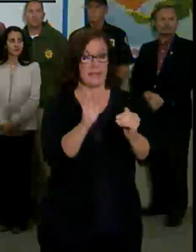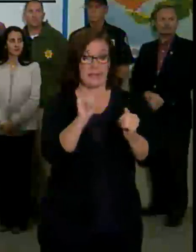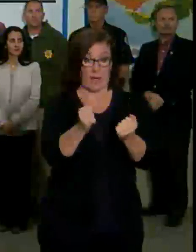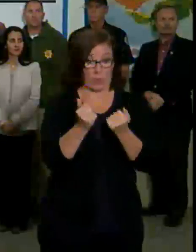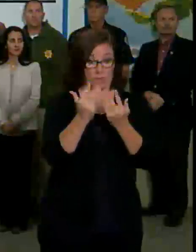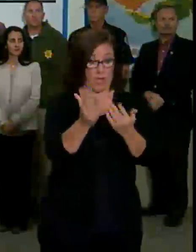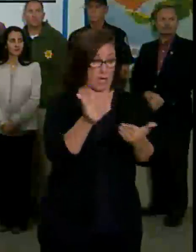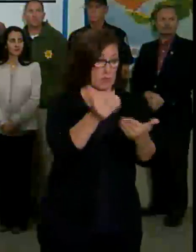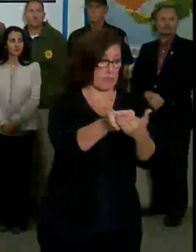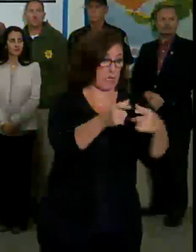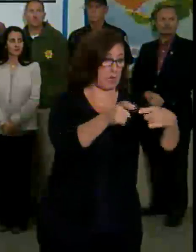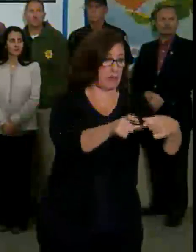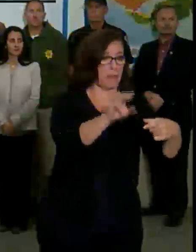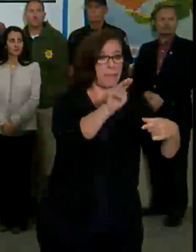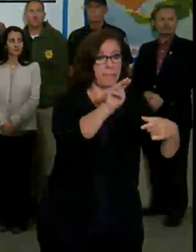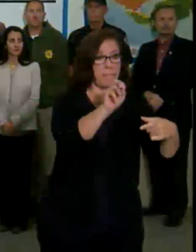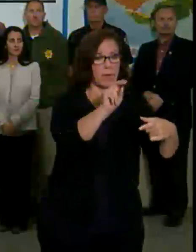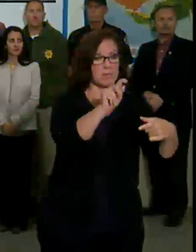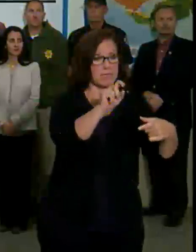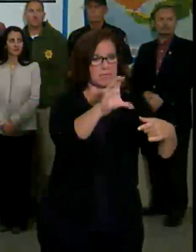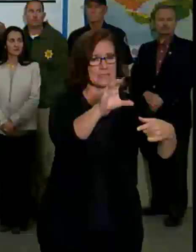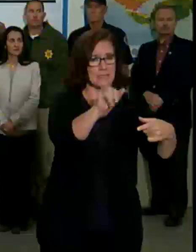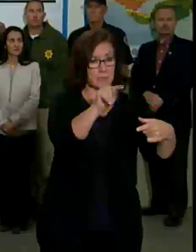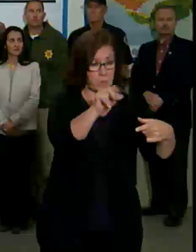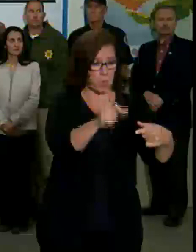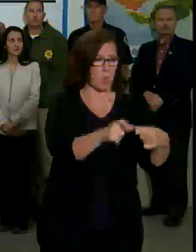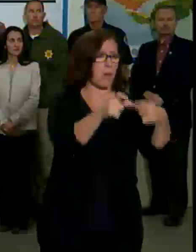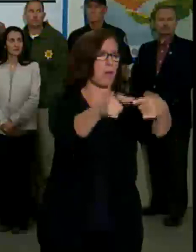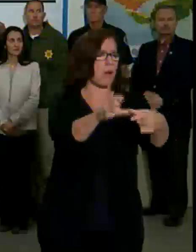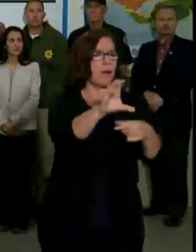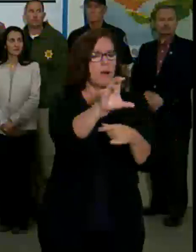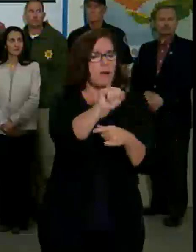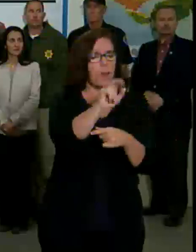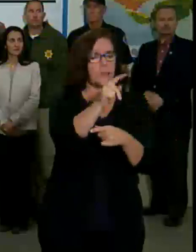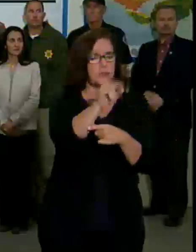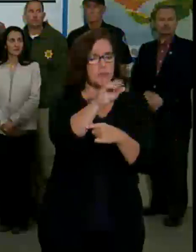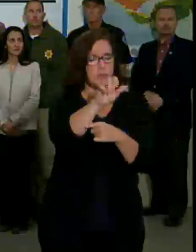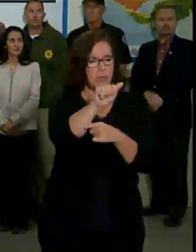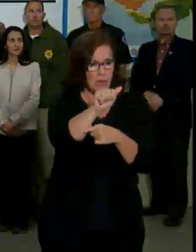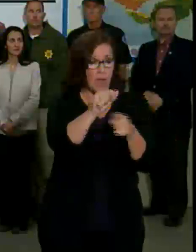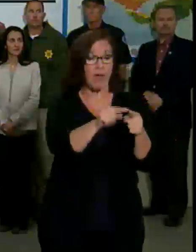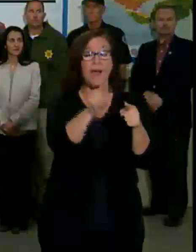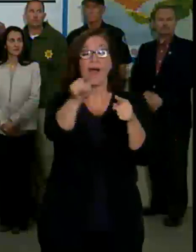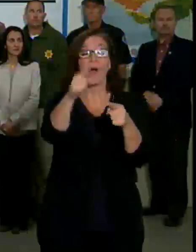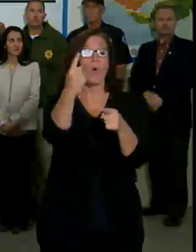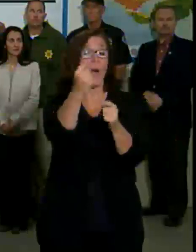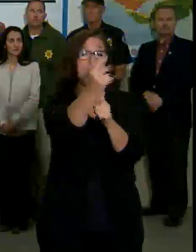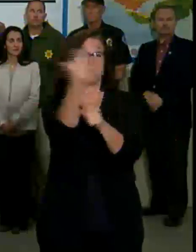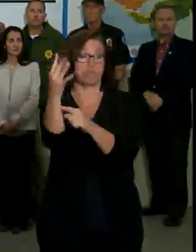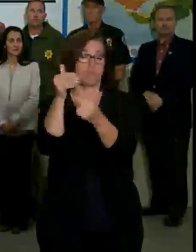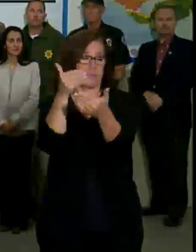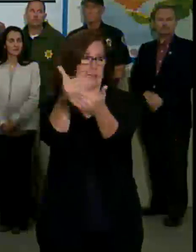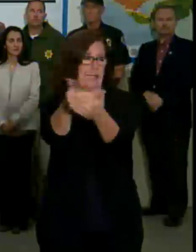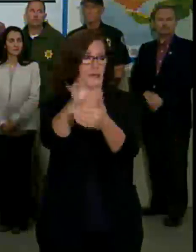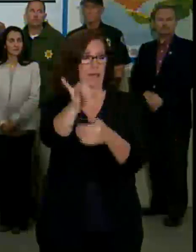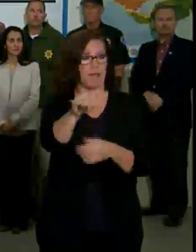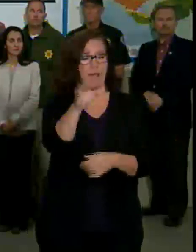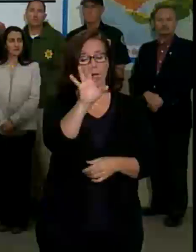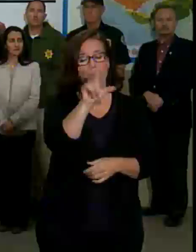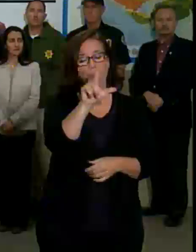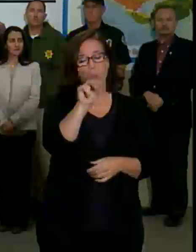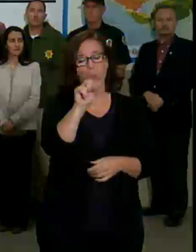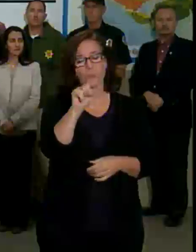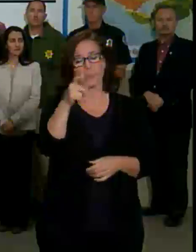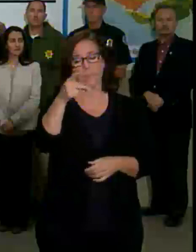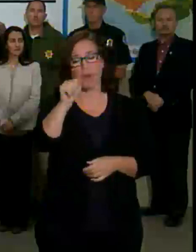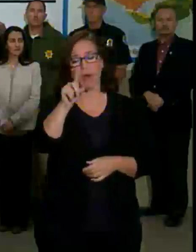Carpinteria, and then you've got the area that's moving up into the sanctuary of the Los Padres National Forest. Which of those is the most active front, in your opinion, right now, and where is